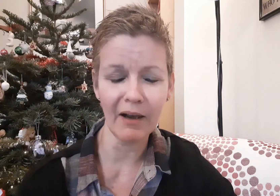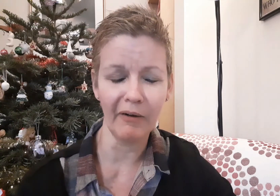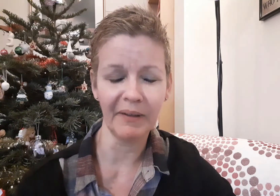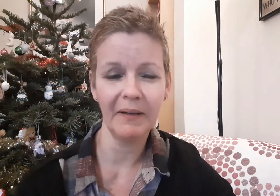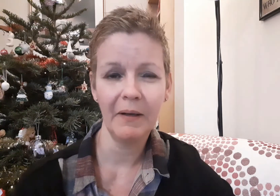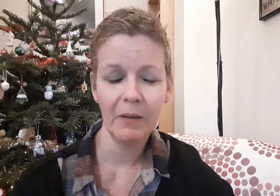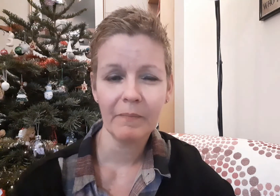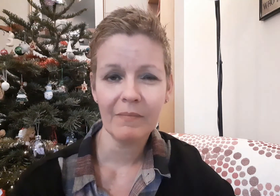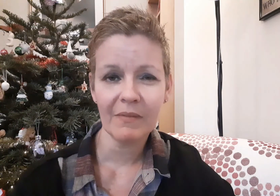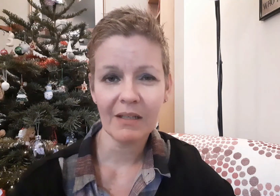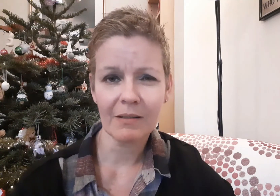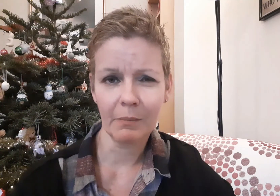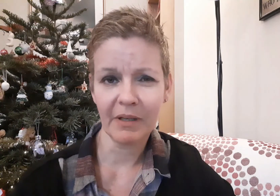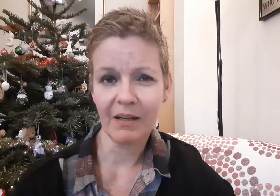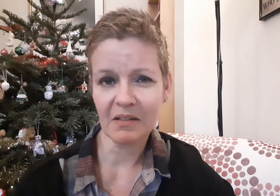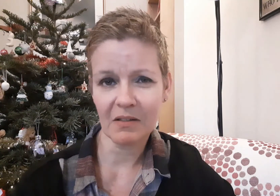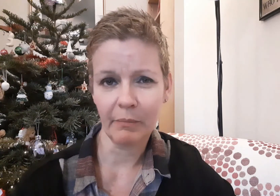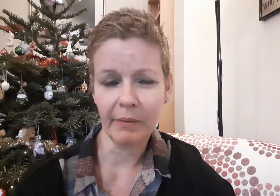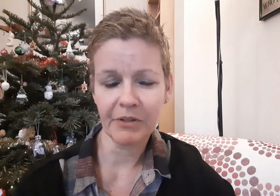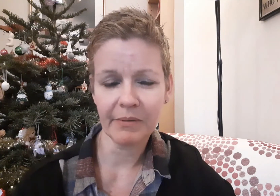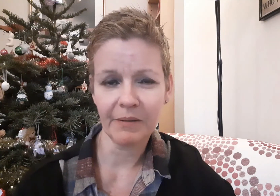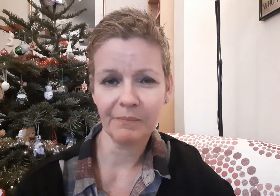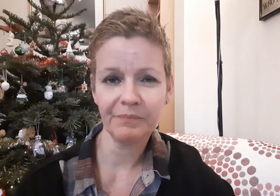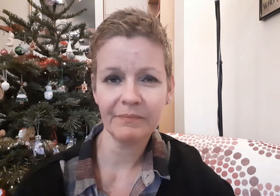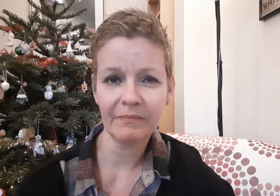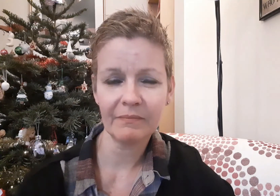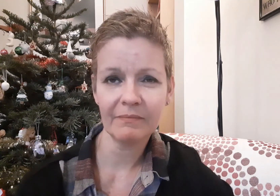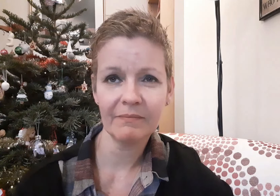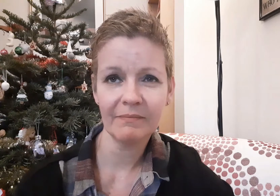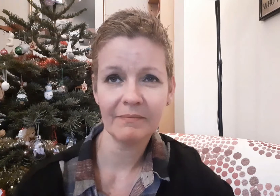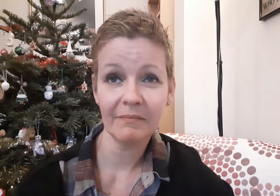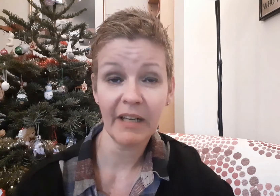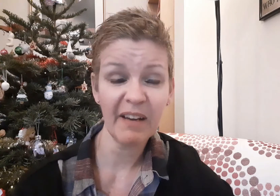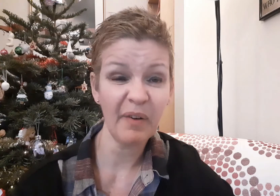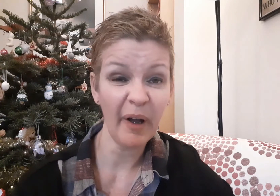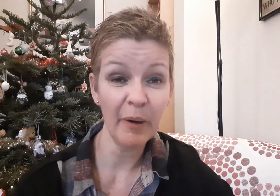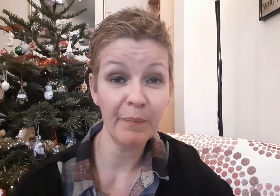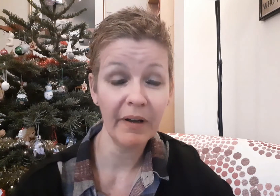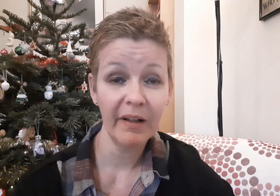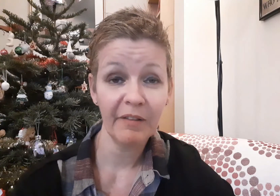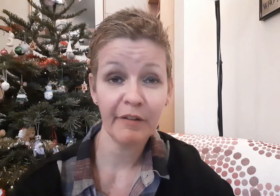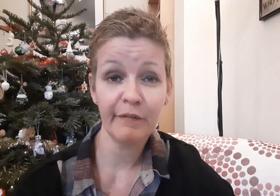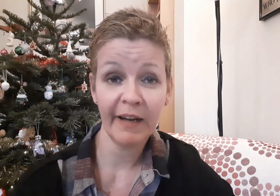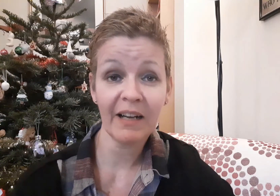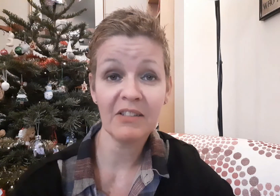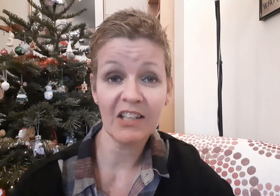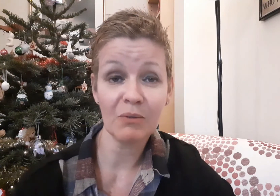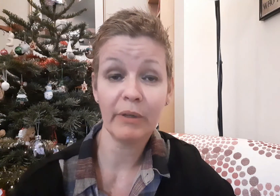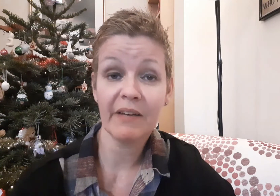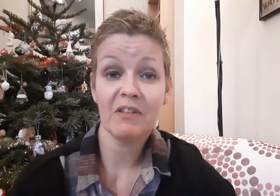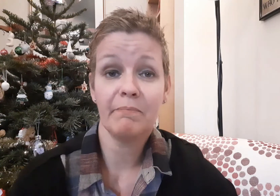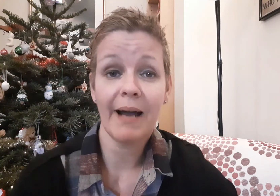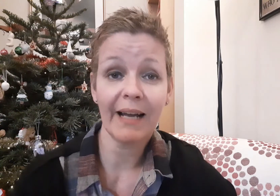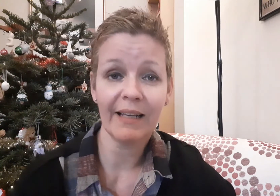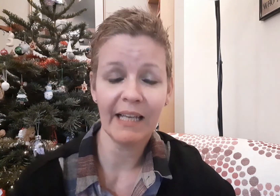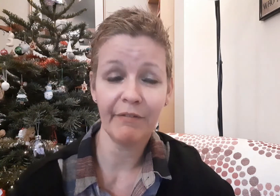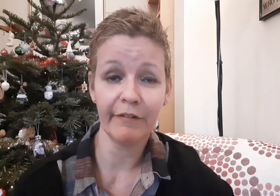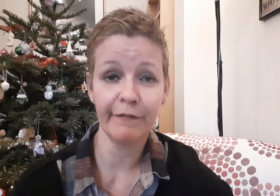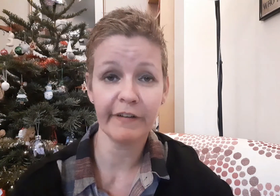along. And some days it's somewhere in between. I have hope that the vaccines will give us back a level of freedom